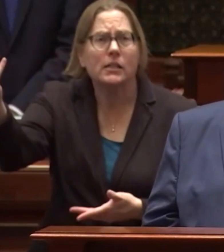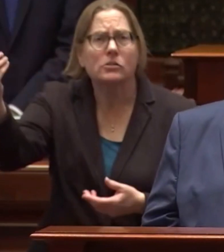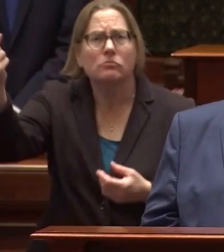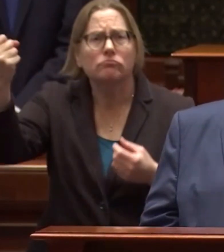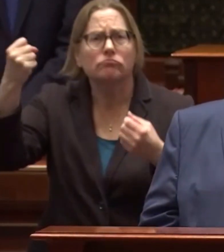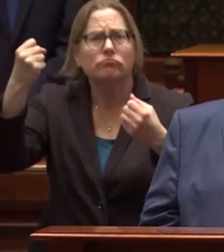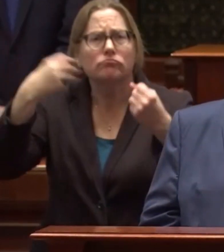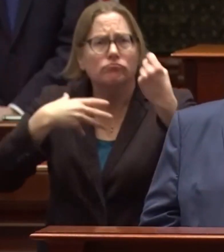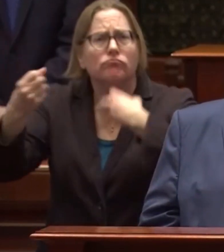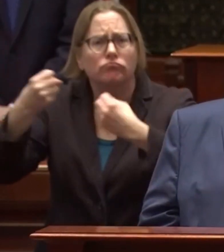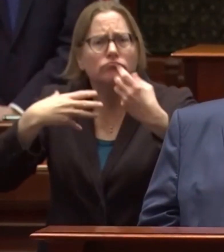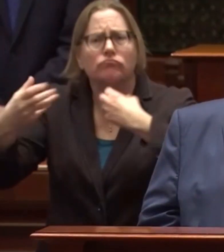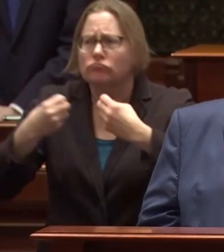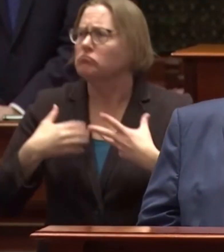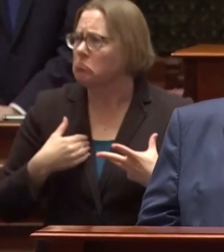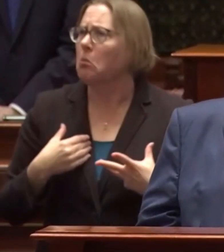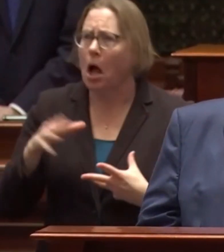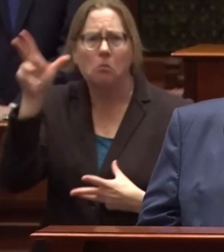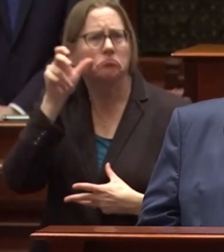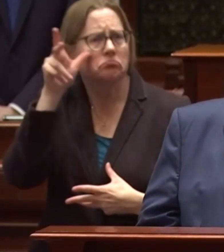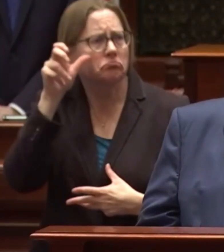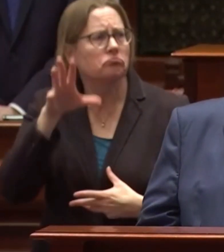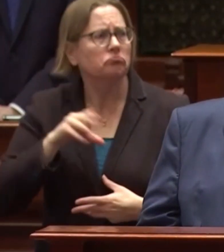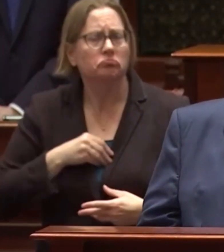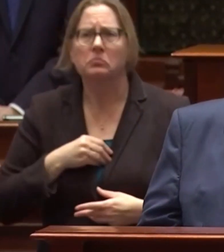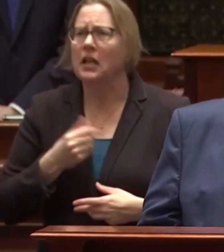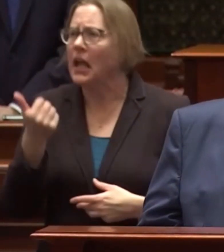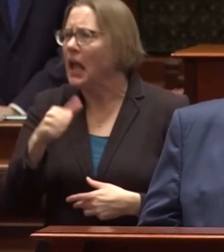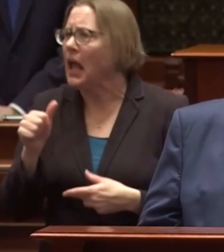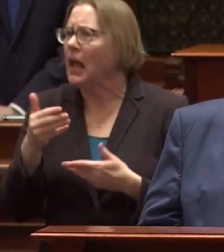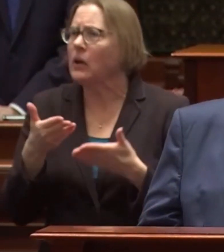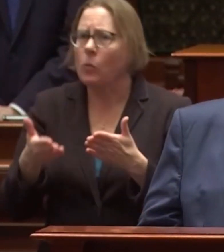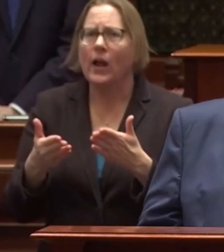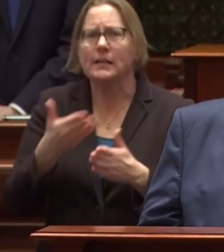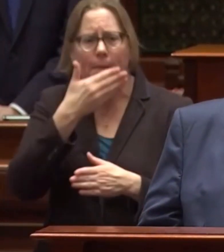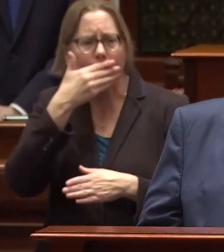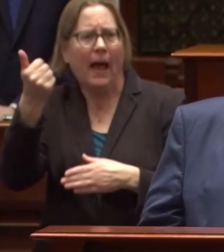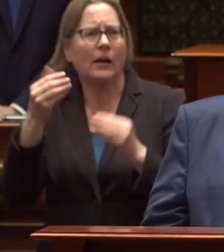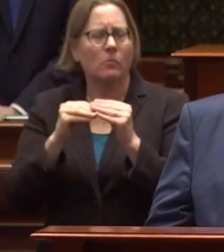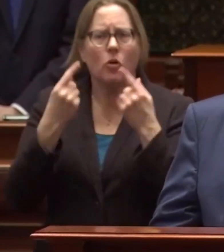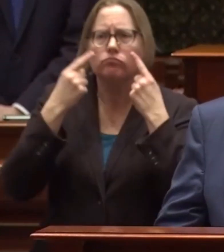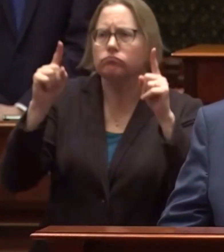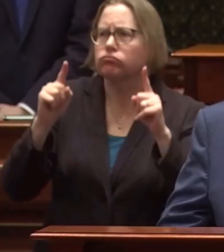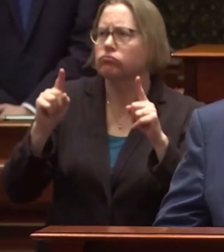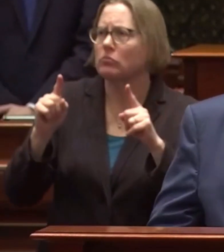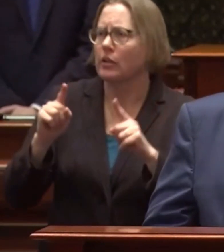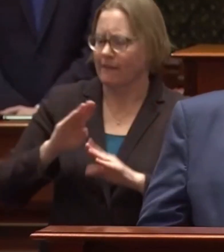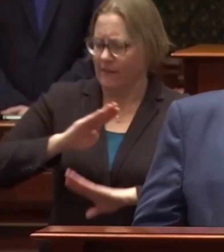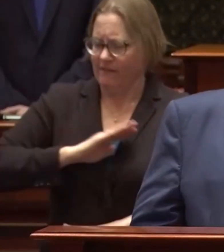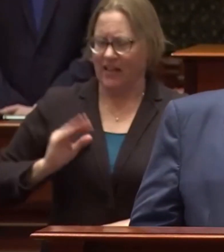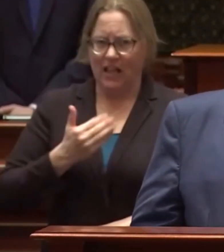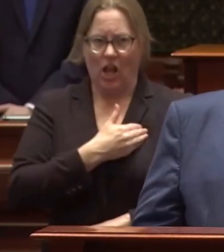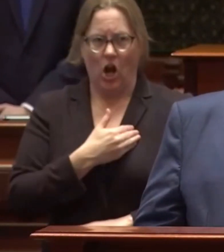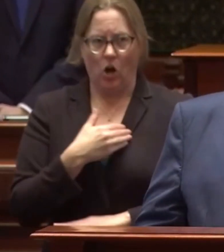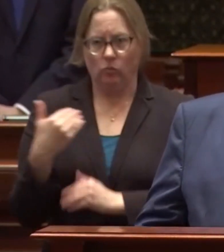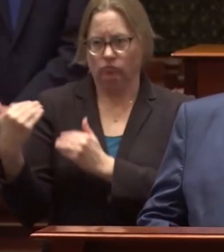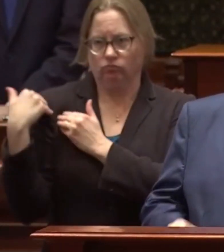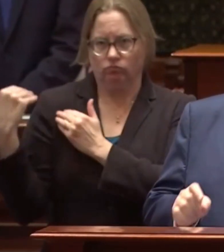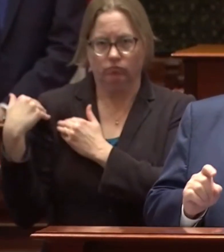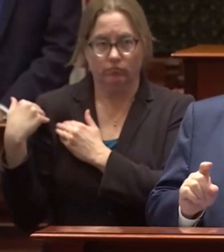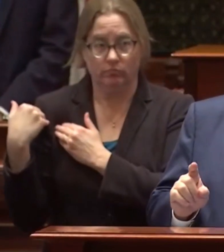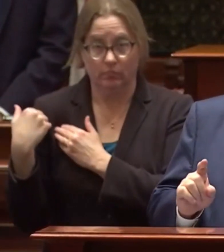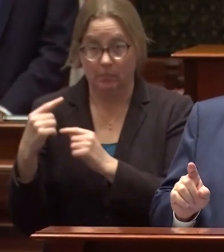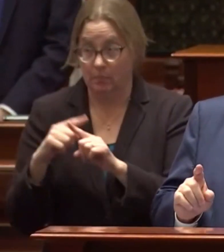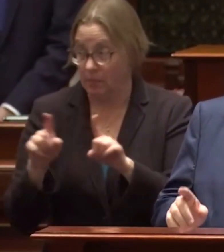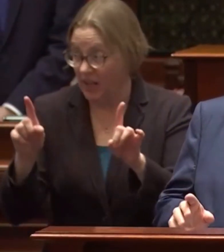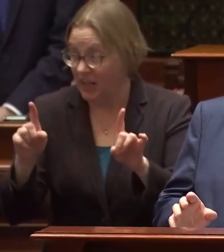both parties have to more efficiently and effectively fulfill our obligations. My one line in the sand is that I